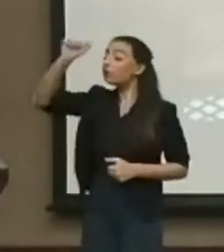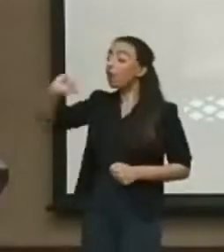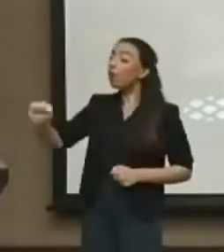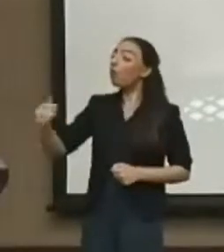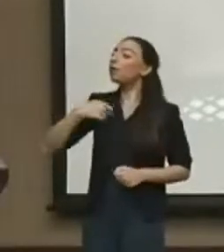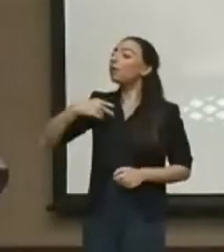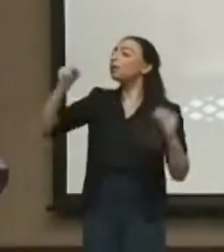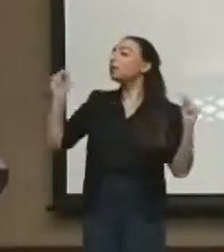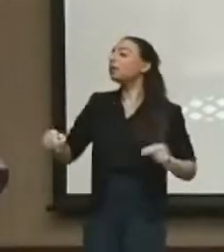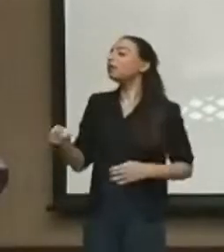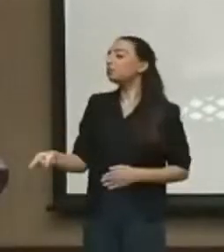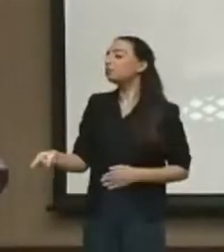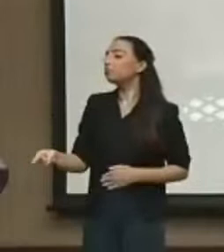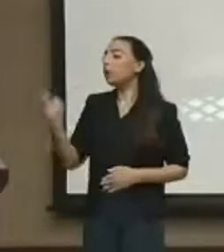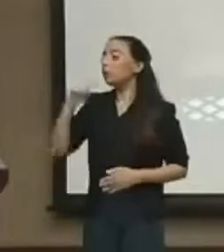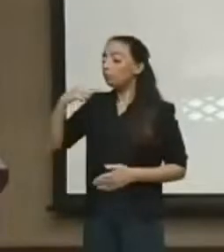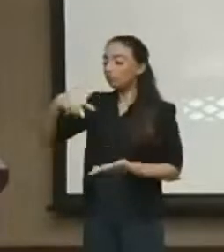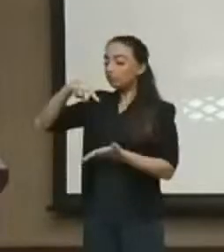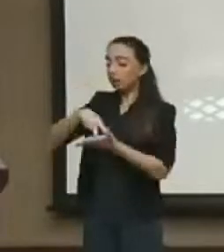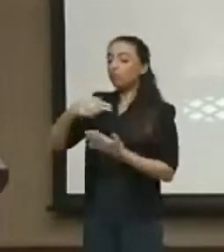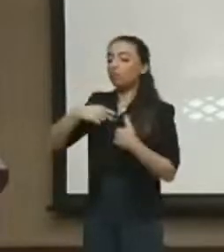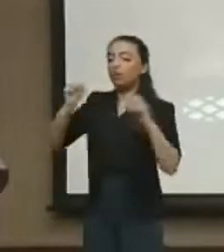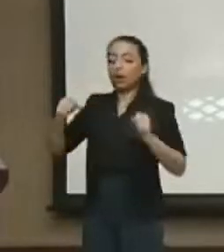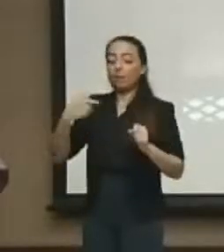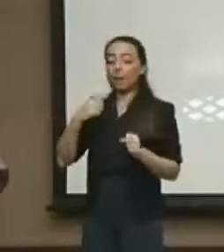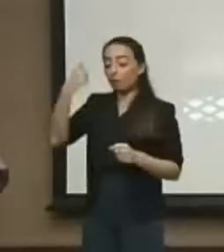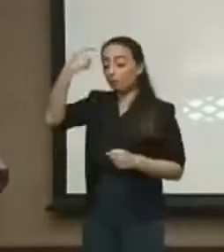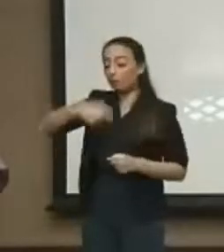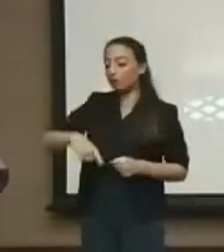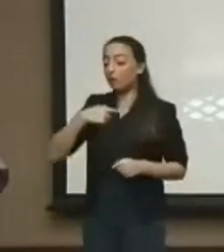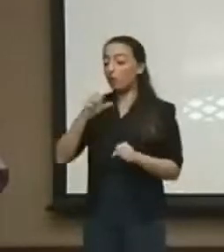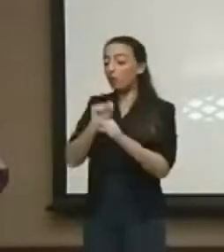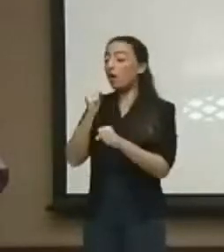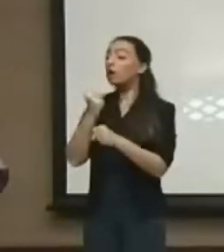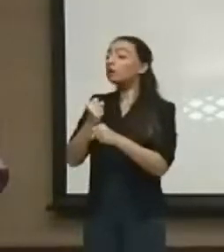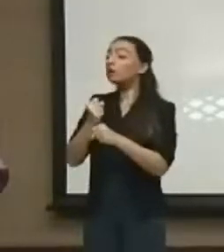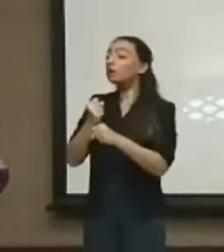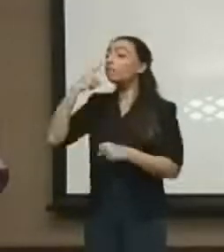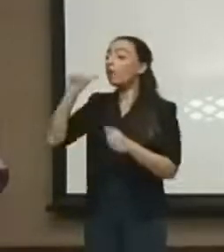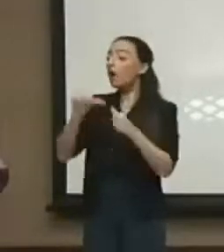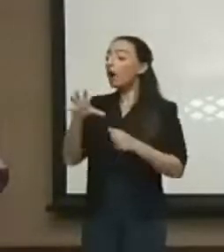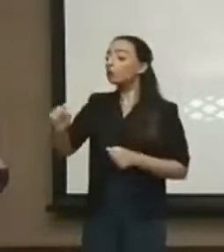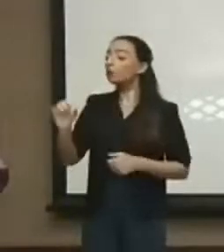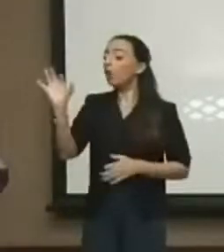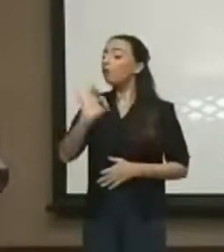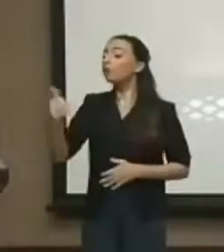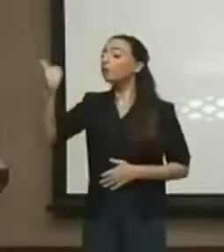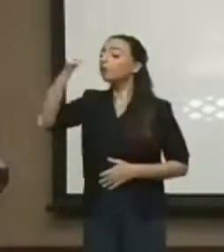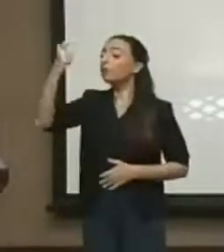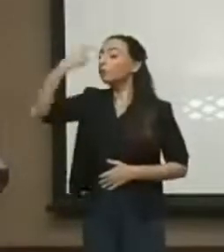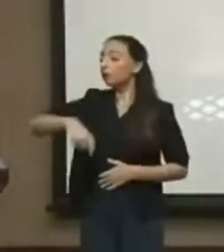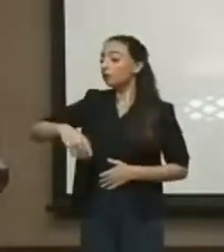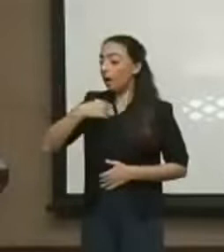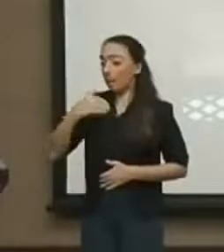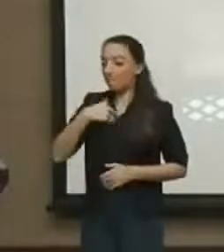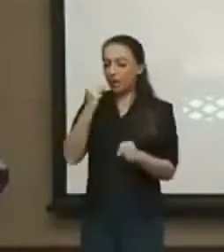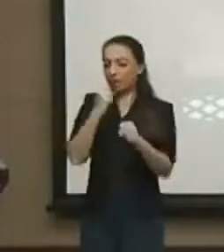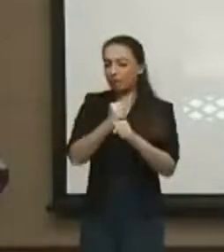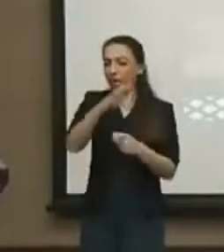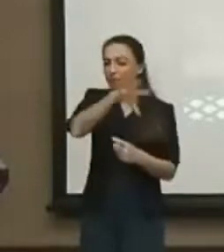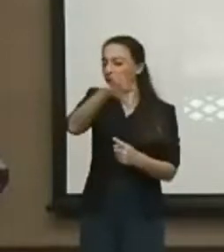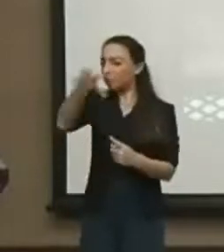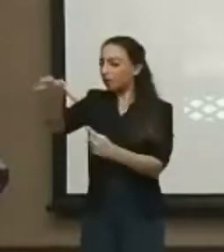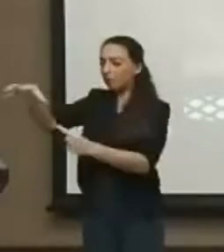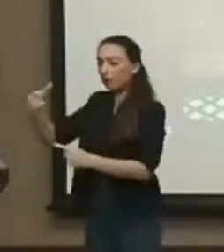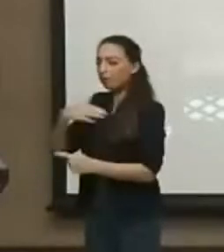need somebody to stand and say, I'm going to go through every government department. I'm going to stand, and this person has